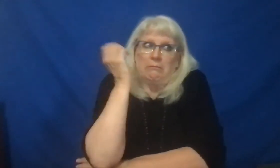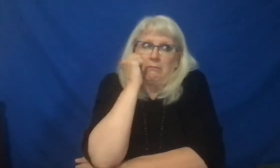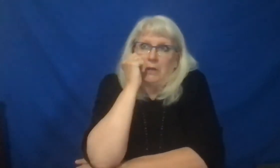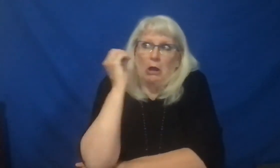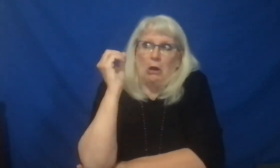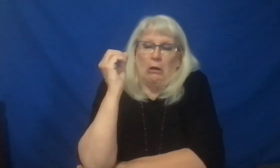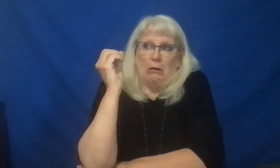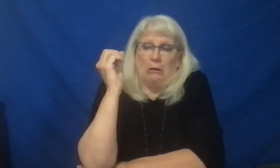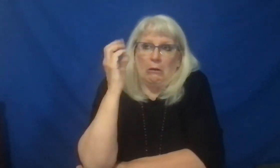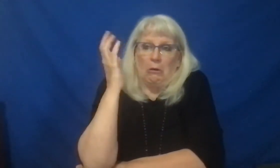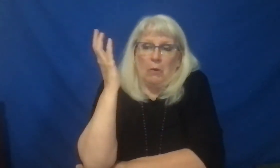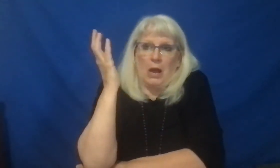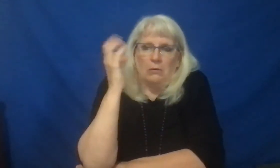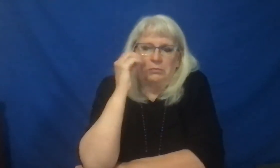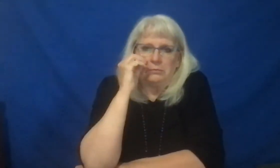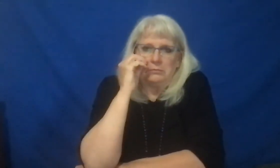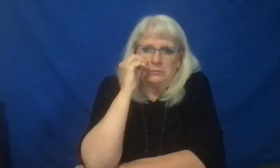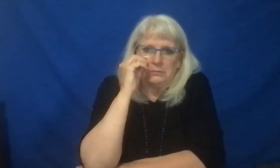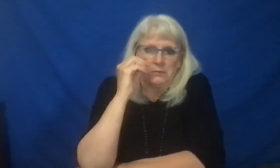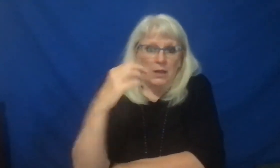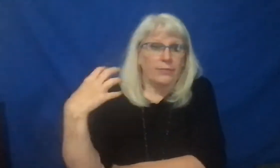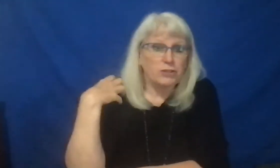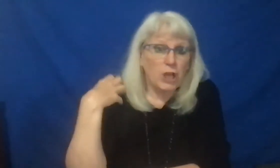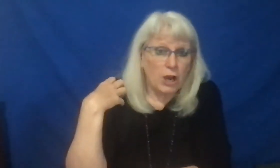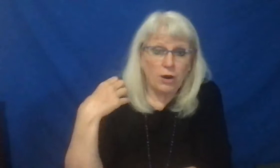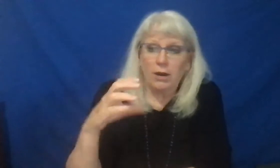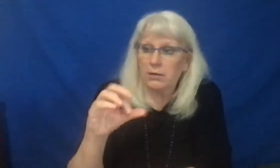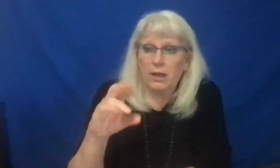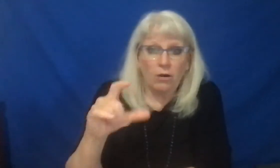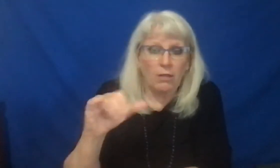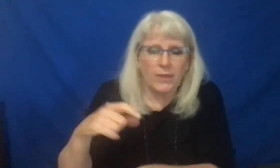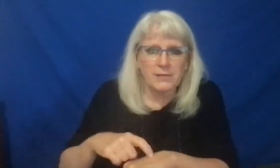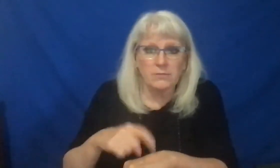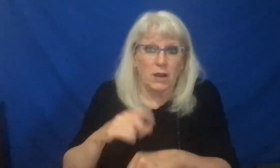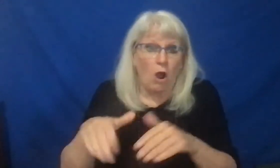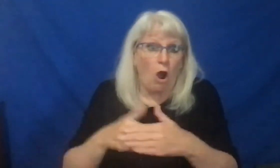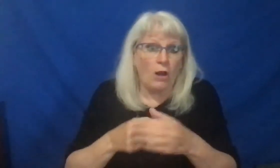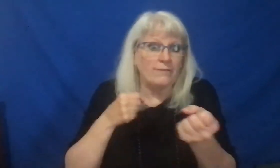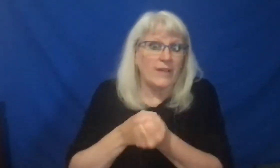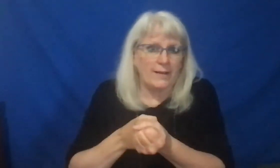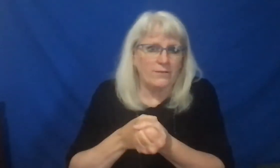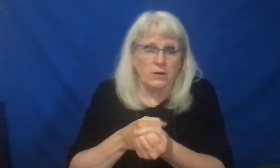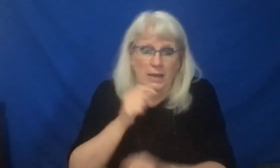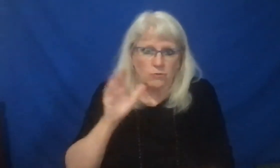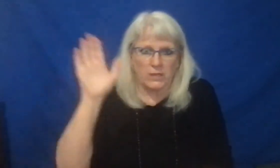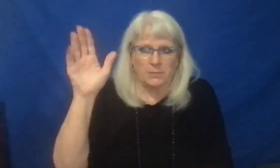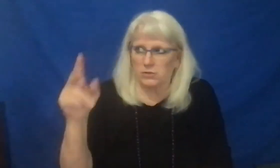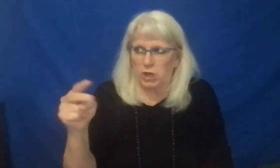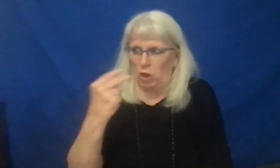And, the chair at the time, Carol, said, all in favor. And I didn't raise my hand. And she looked at me,